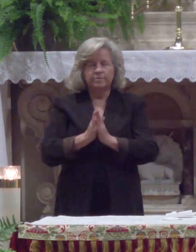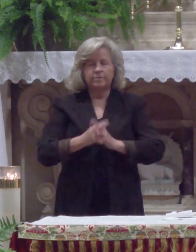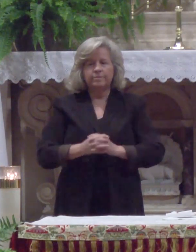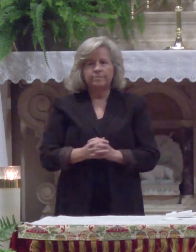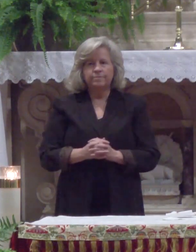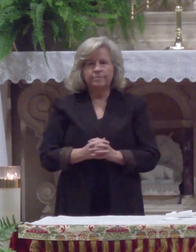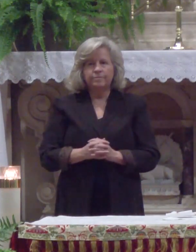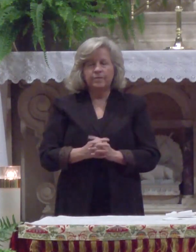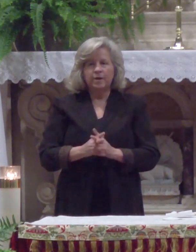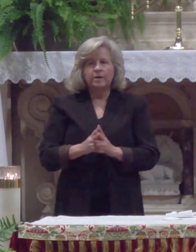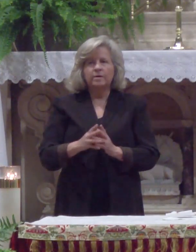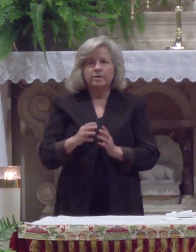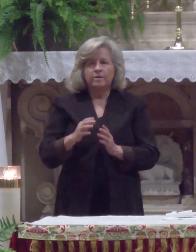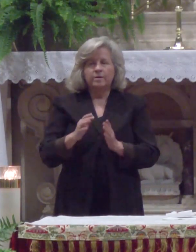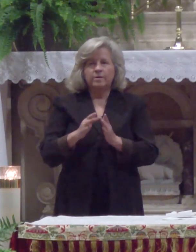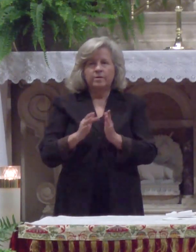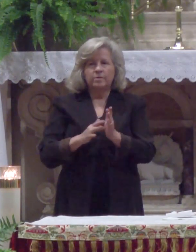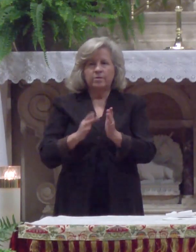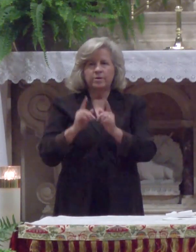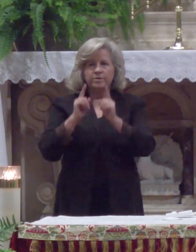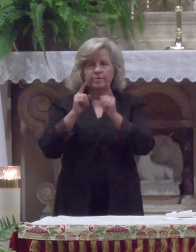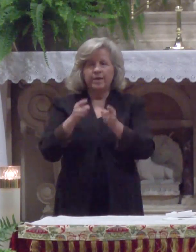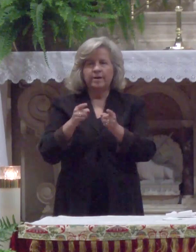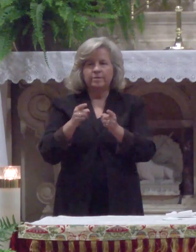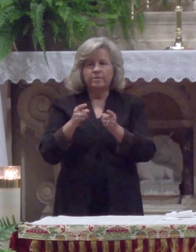At the Savior's command and formed by divine